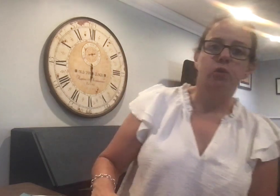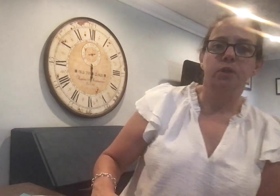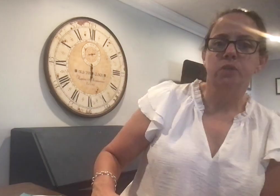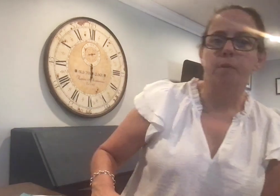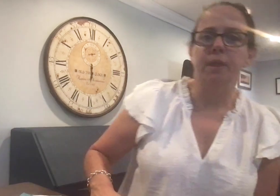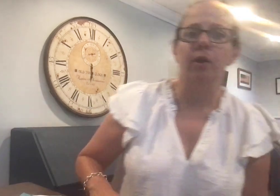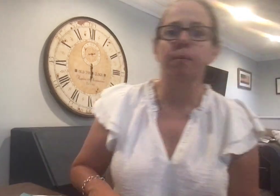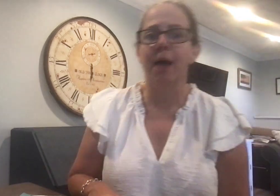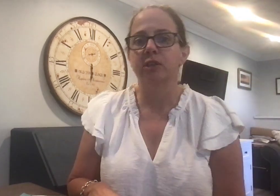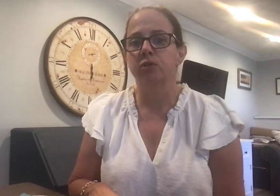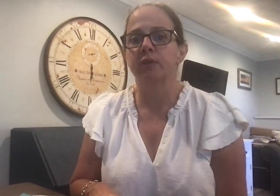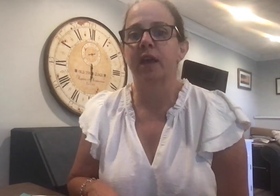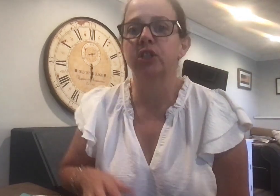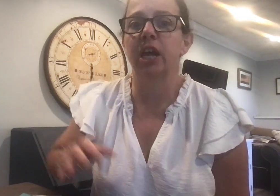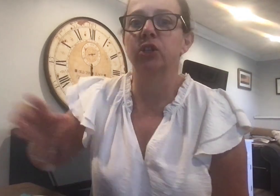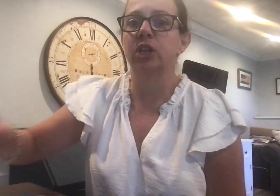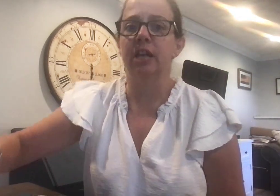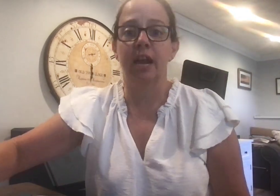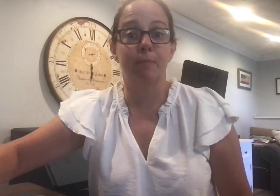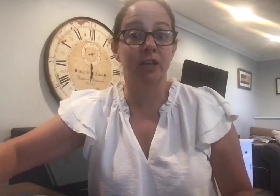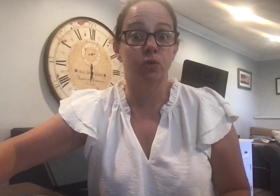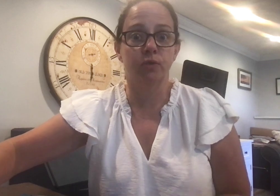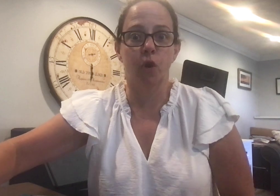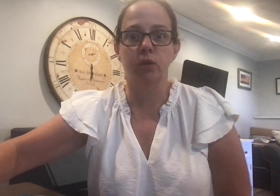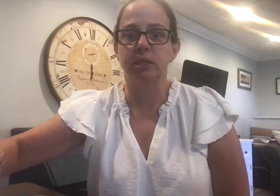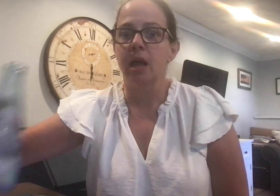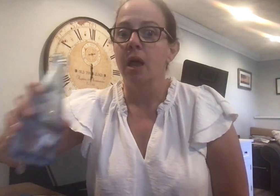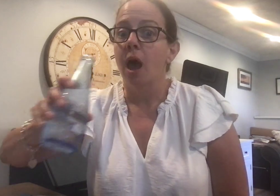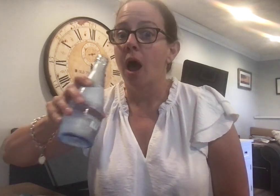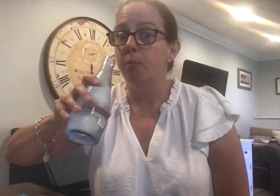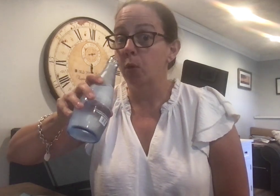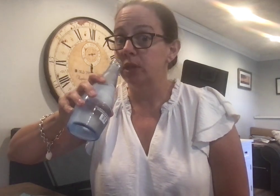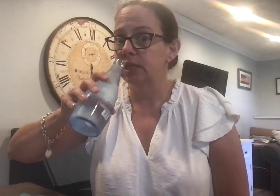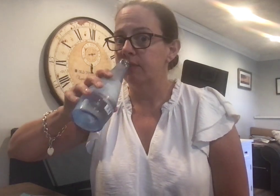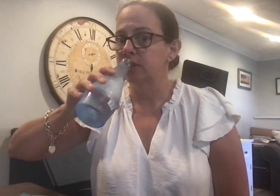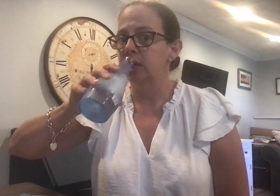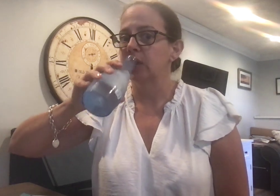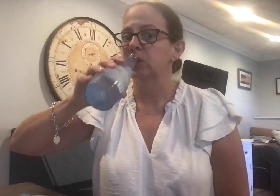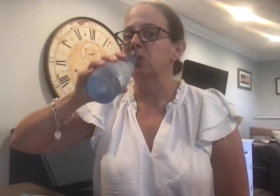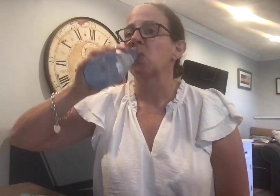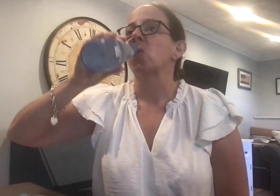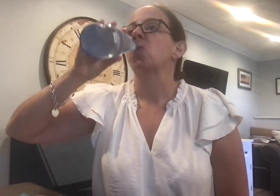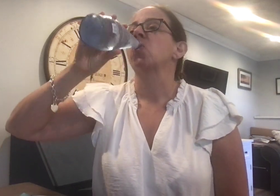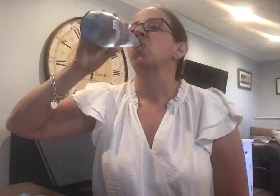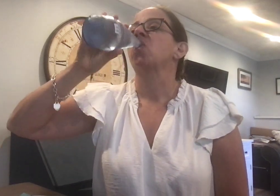degrees from there, Master's of Education and a Master's of Arts, both in deaf education.